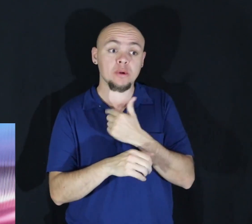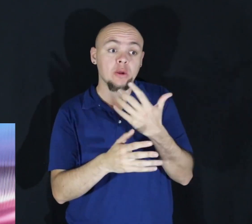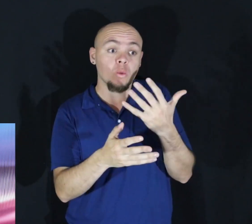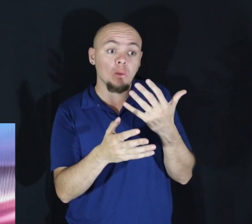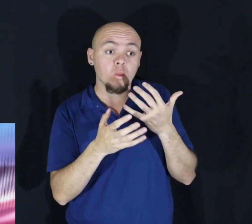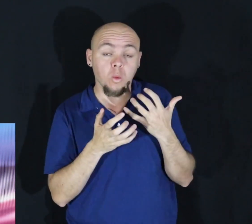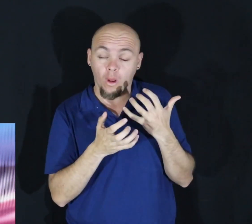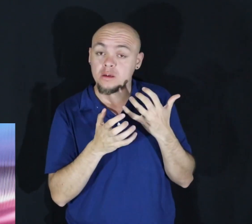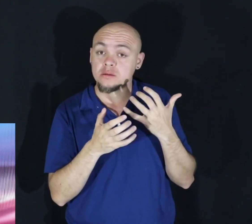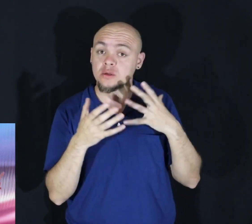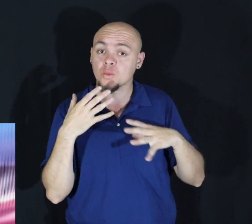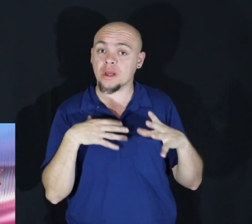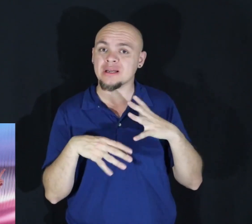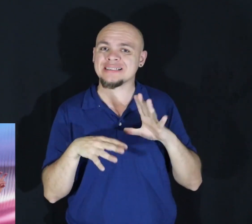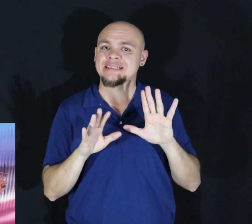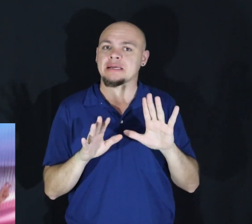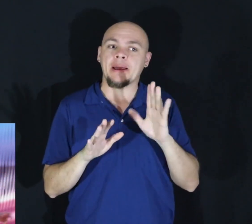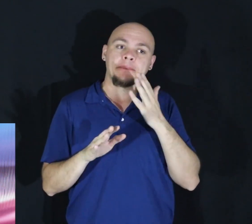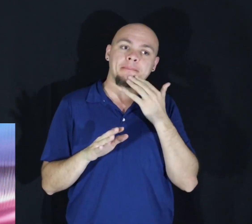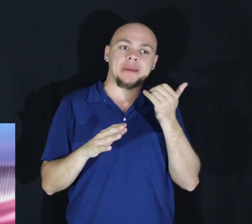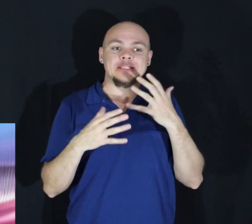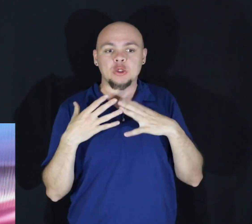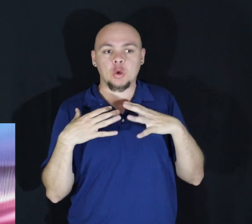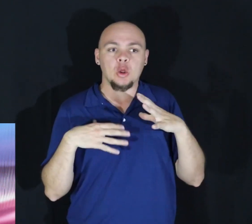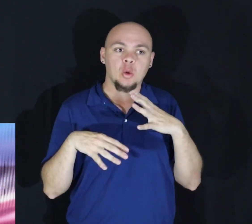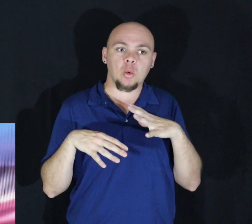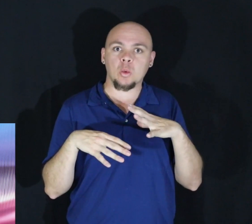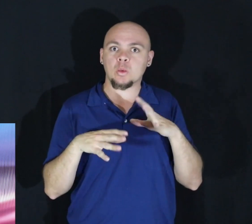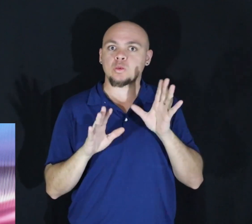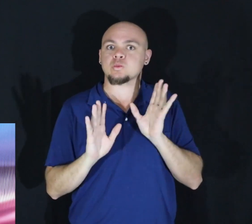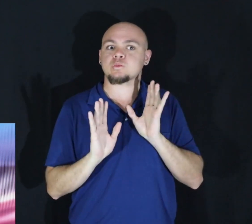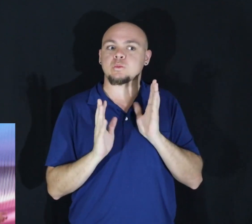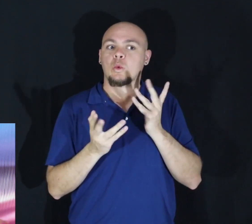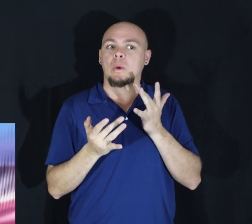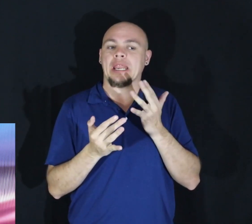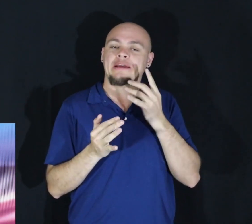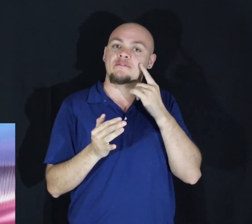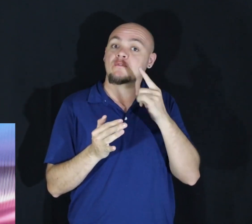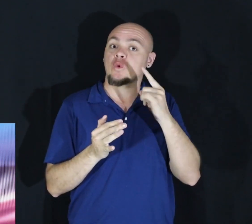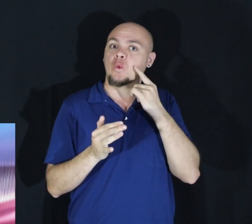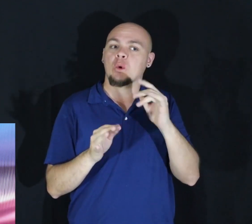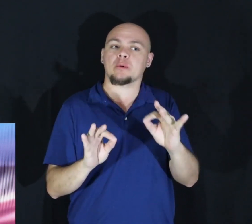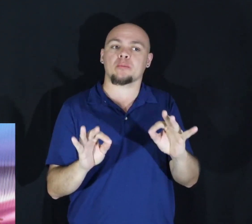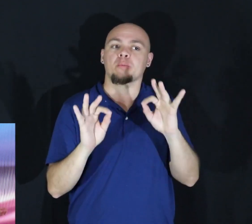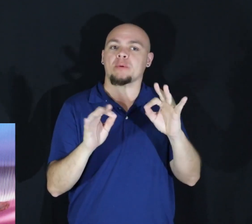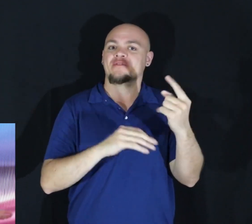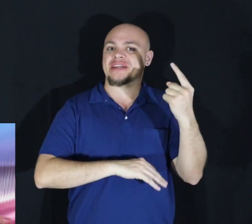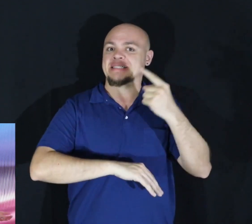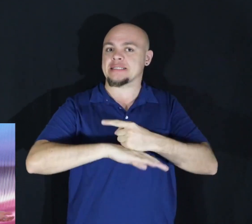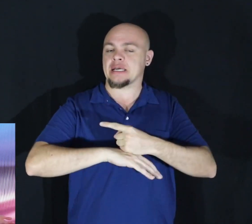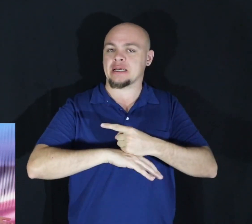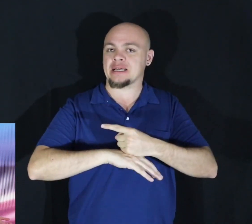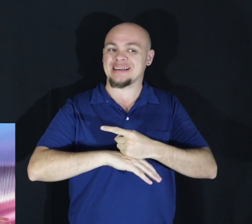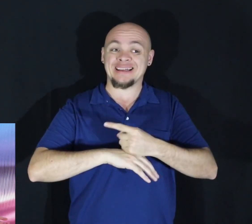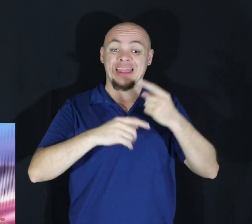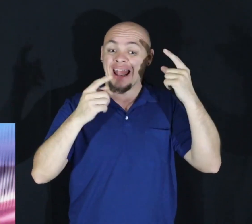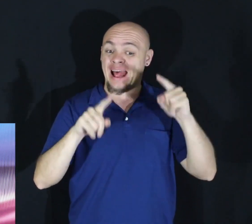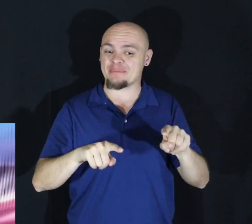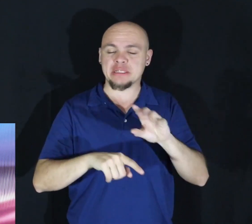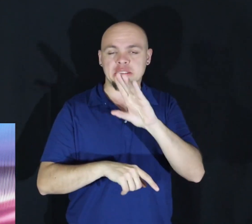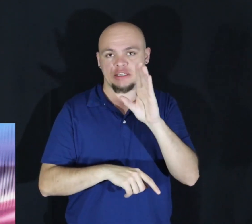wear, but rather keep our best clothes in our wardrobe, waiting for that perfect occasion that never